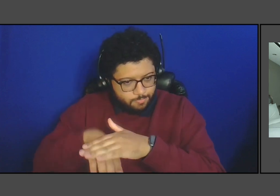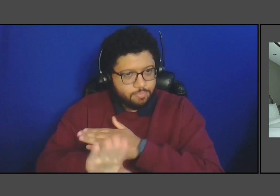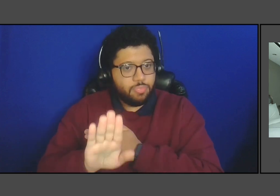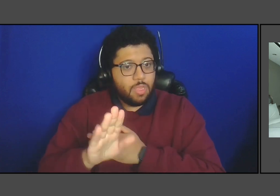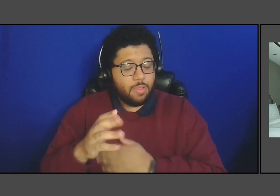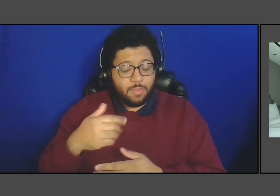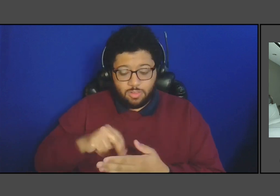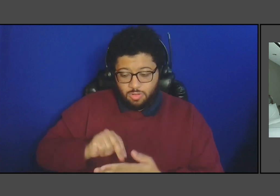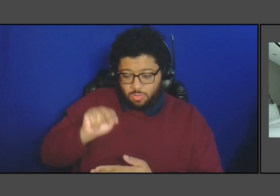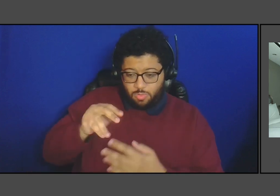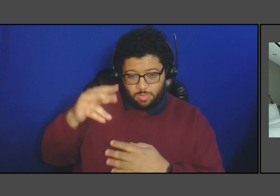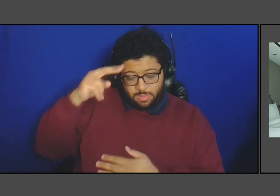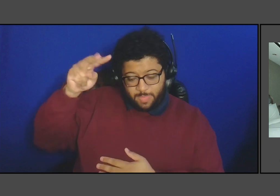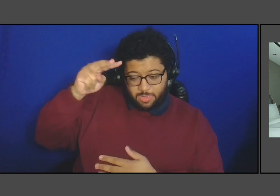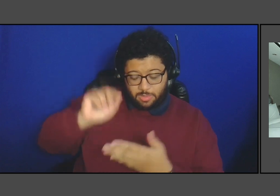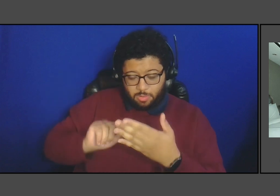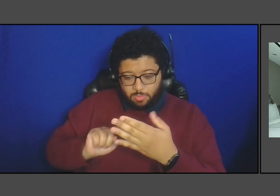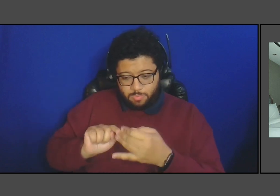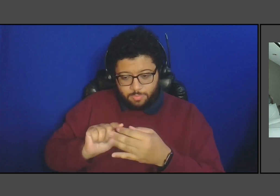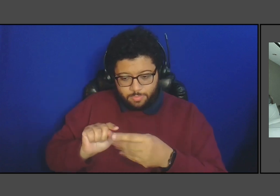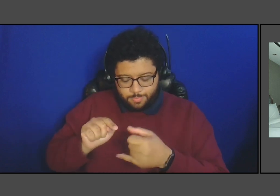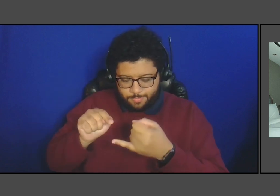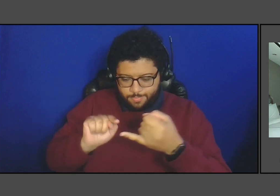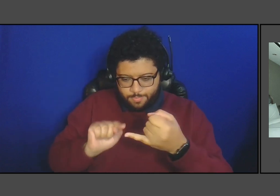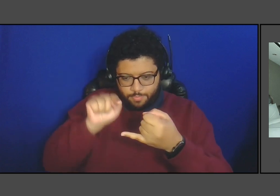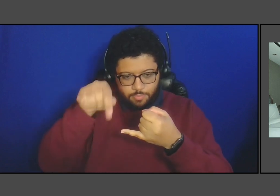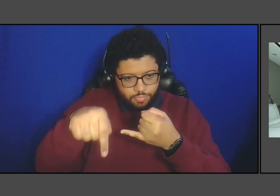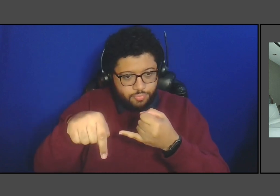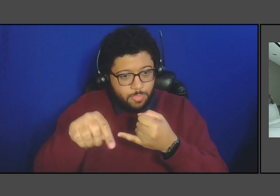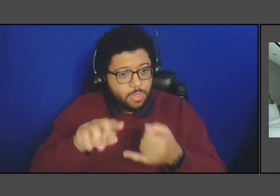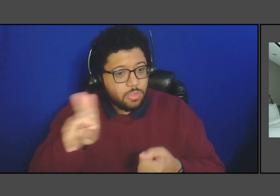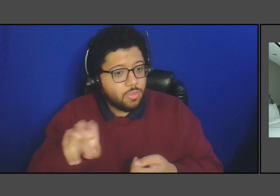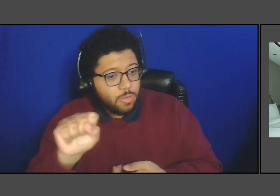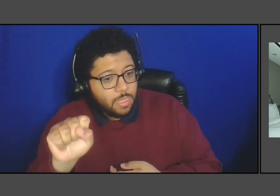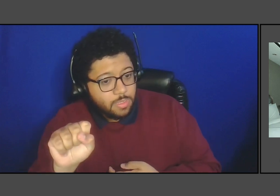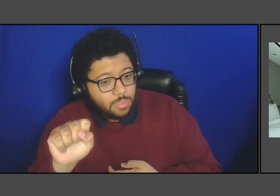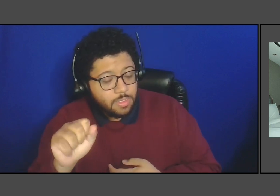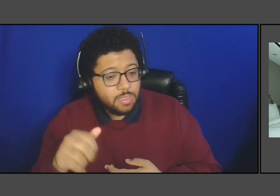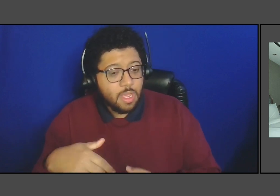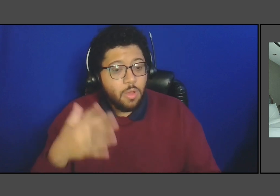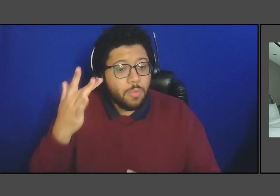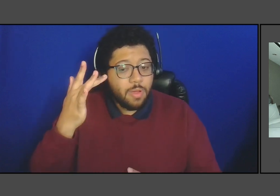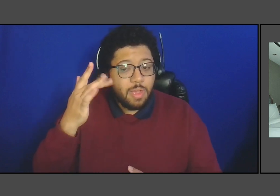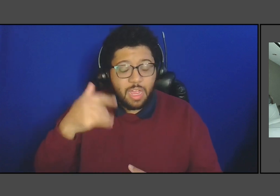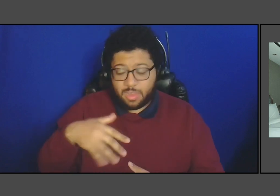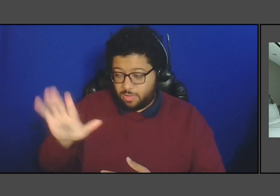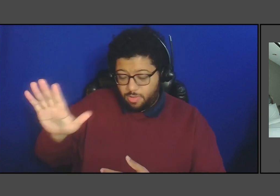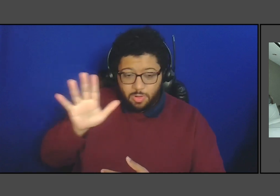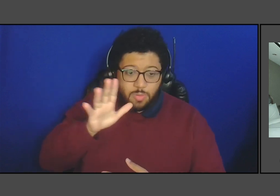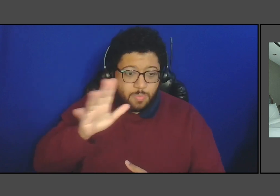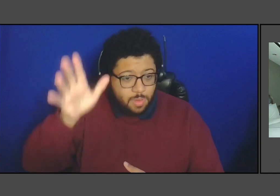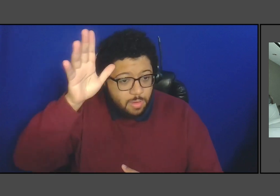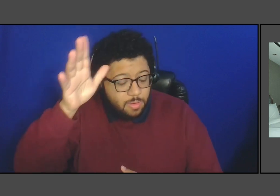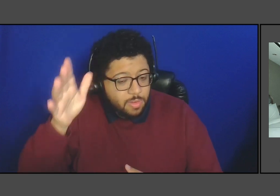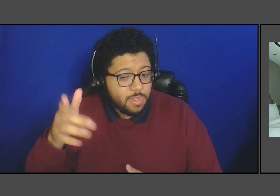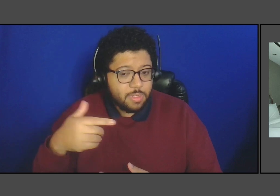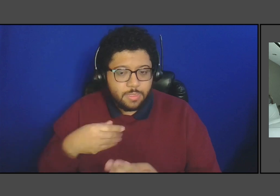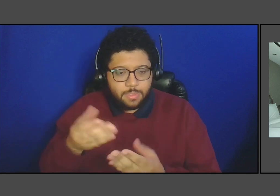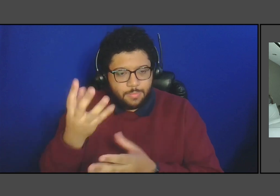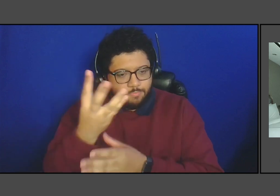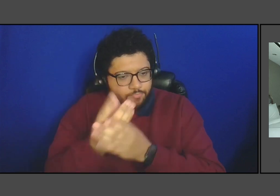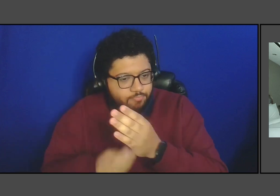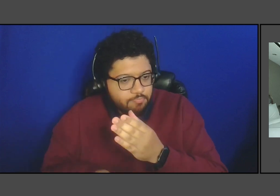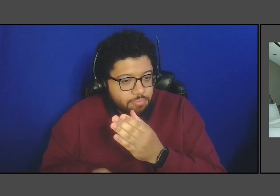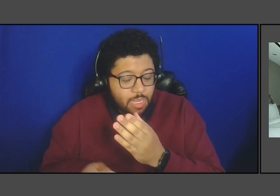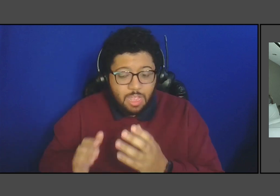in 1922 because her parents had passed away and her nearest relatives lived in San Antonio, about 2.5, 3 hours north